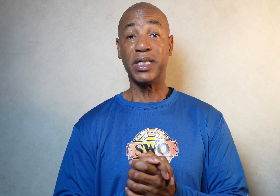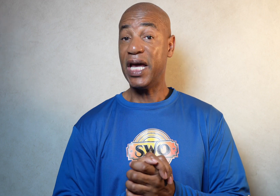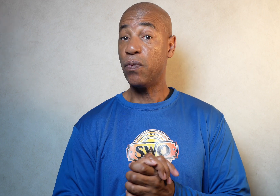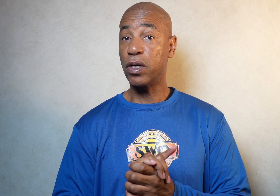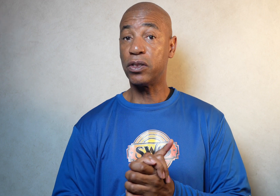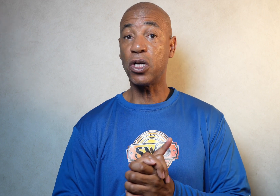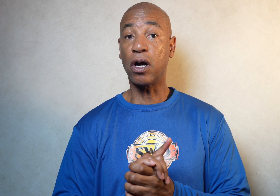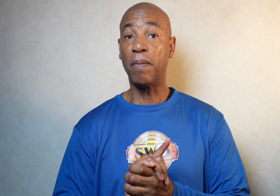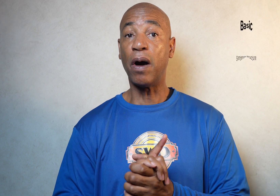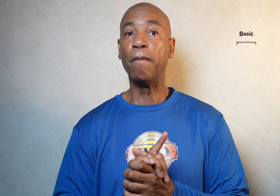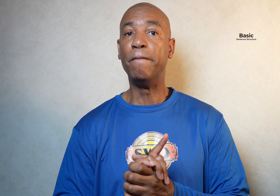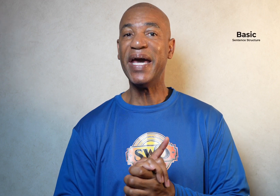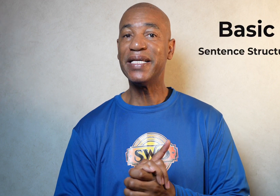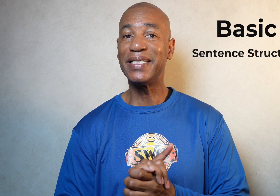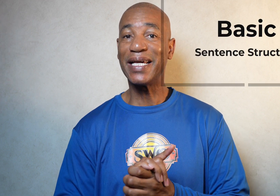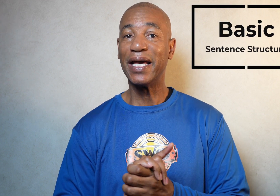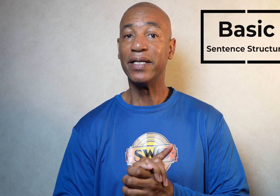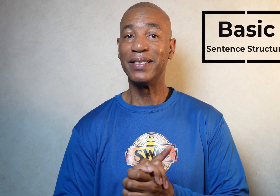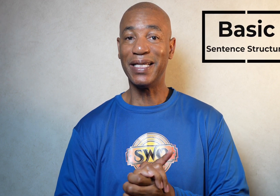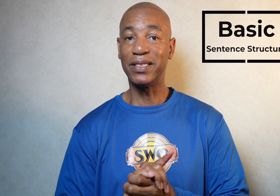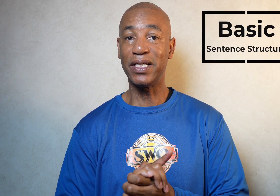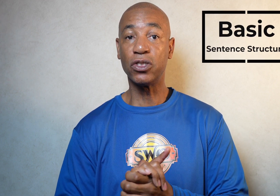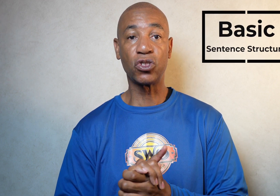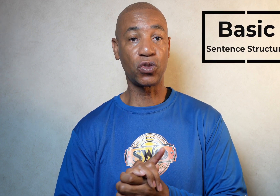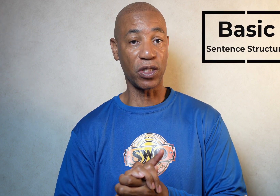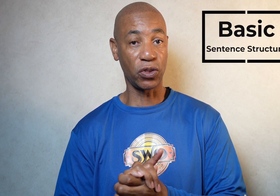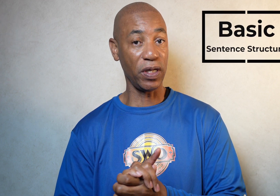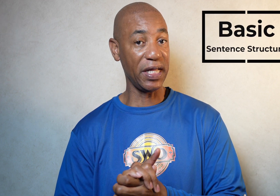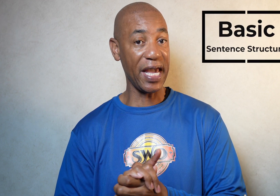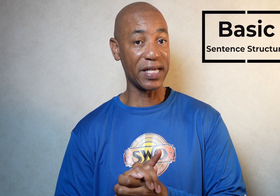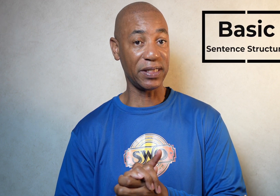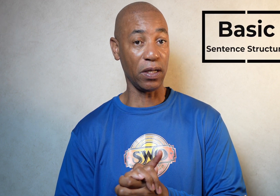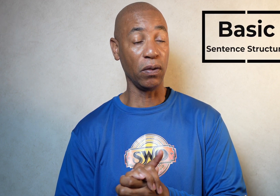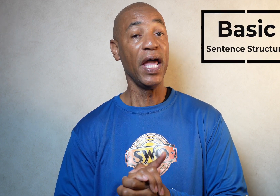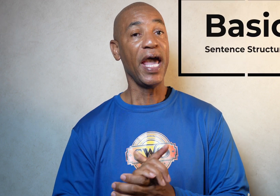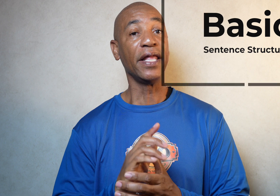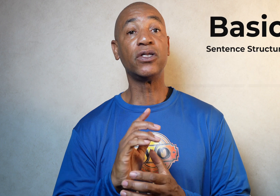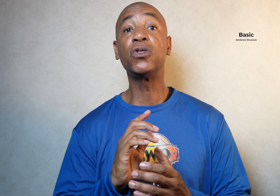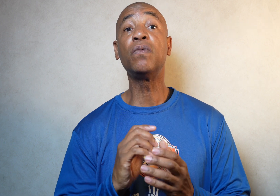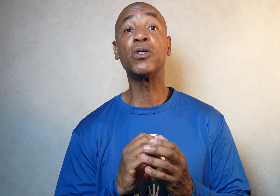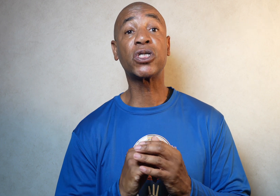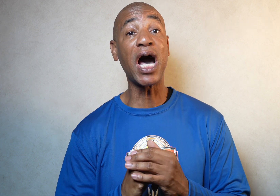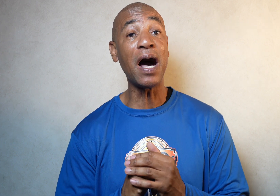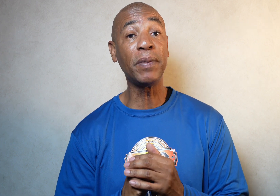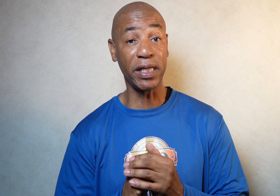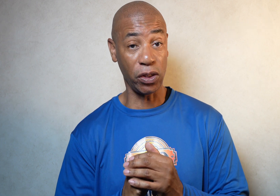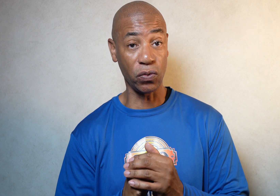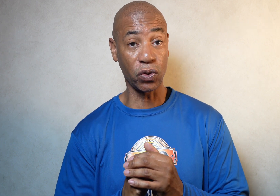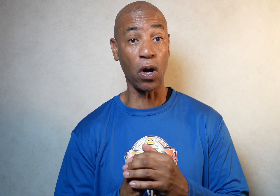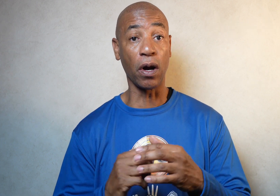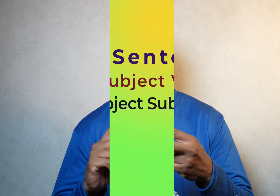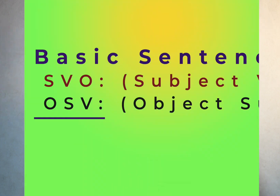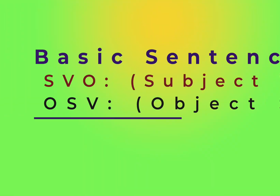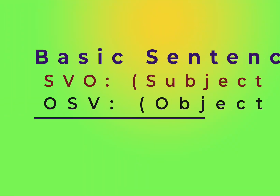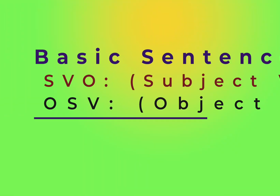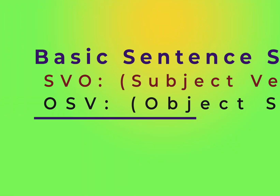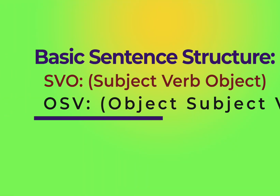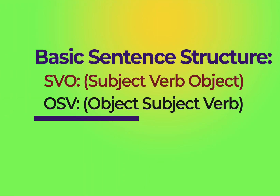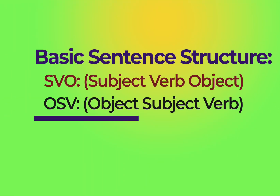Today we're going to talk about basic sentence structure in ASL, and the two most commonly used are subject